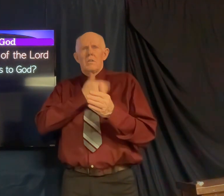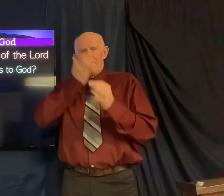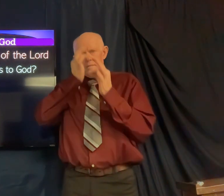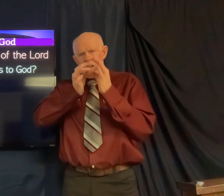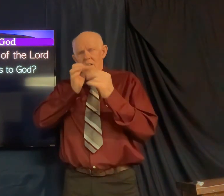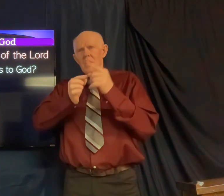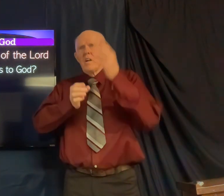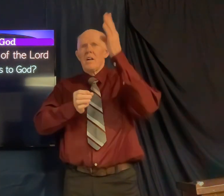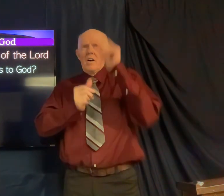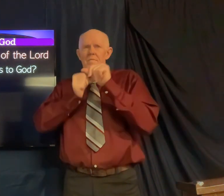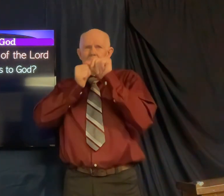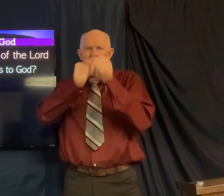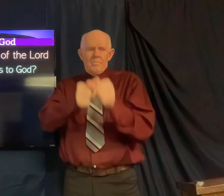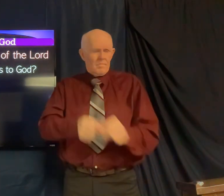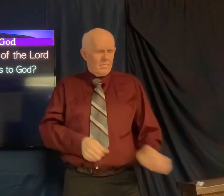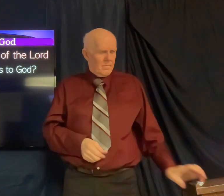encourage us to be faithful.